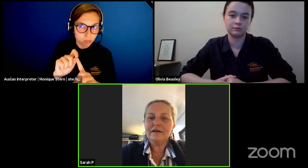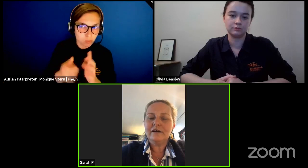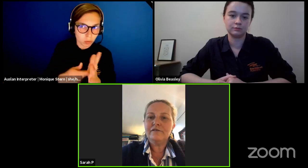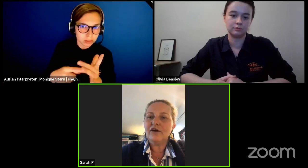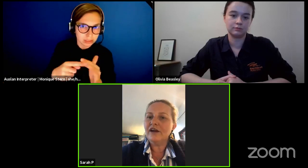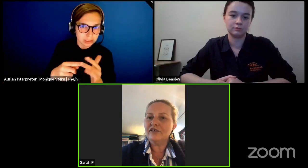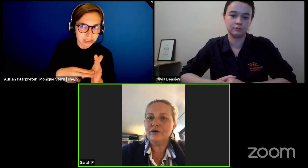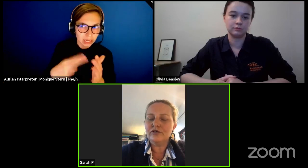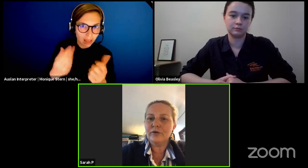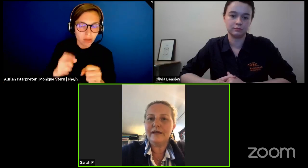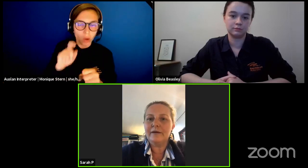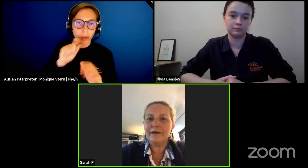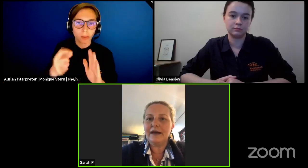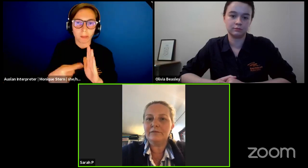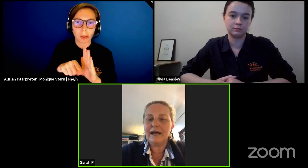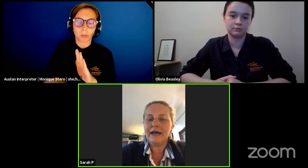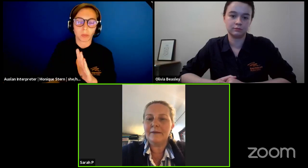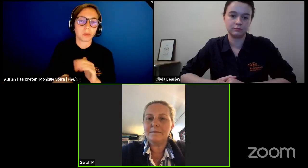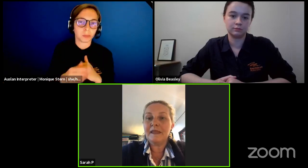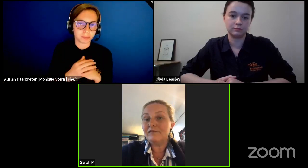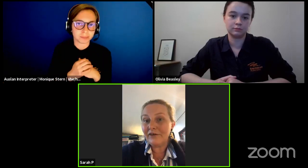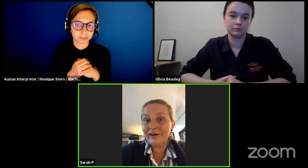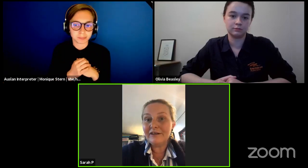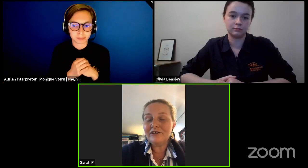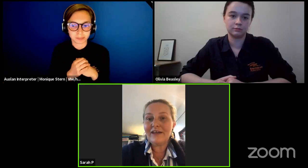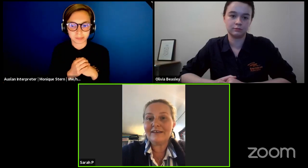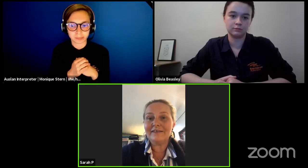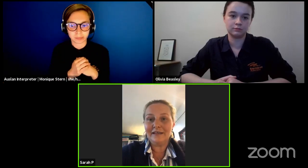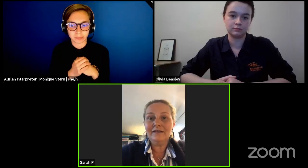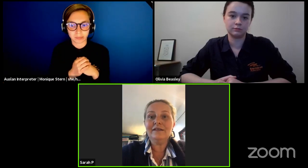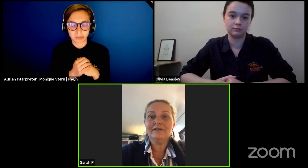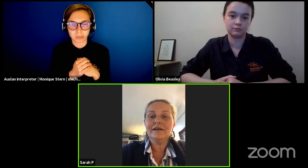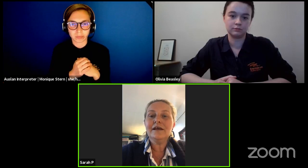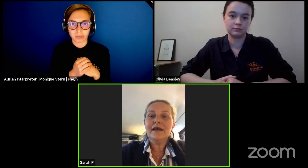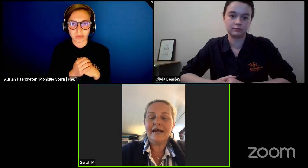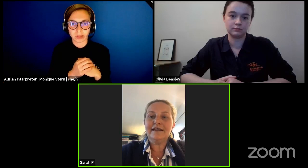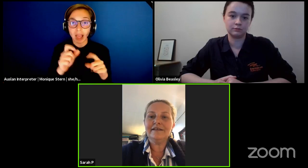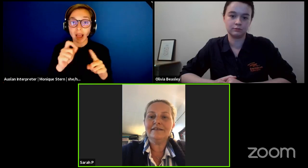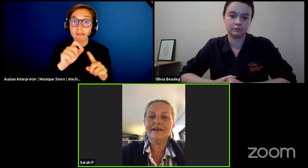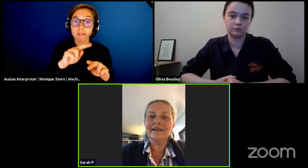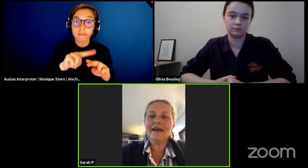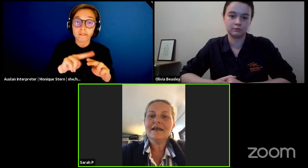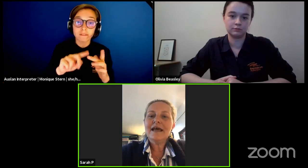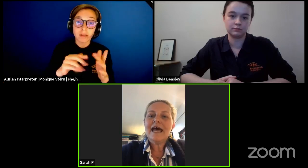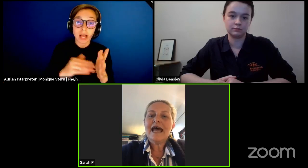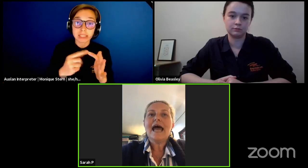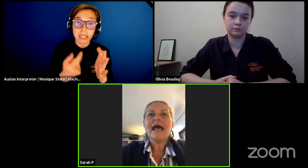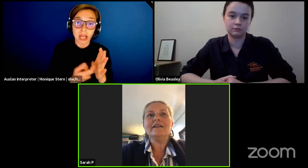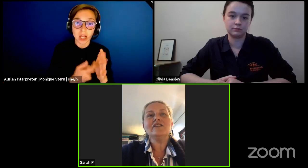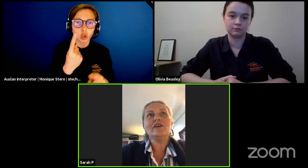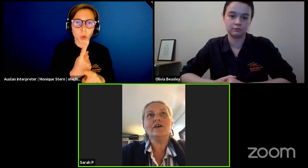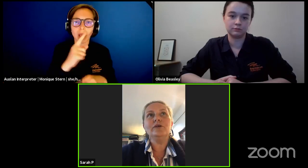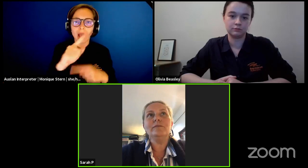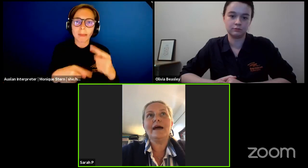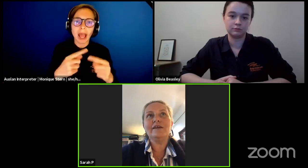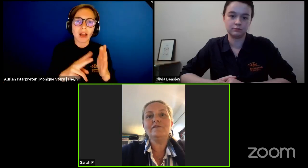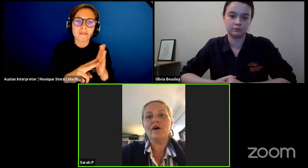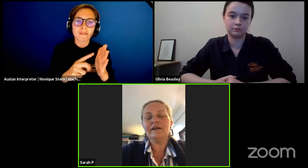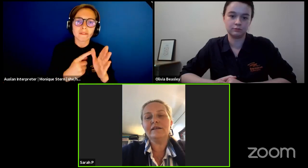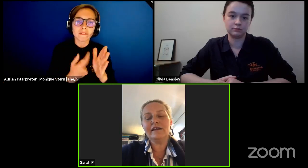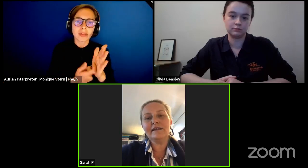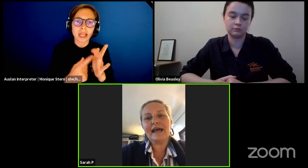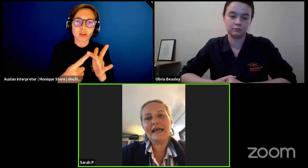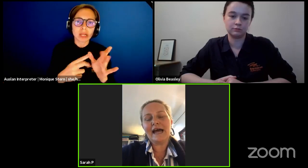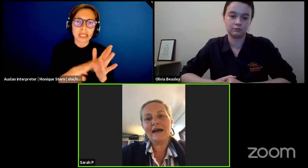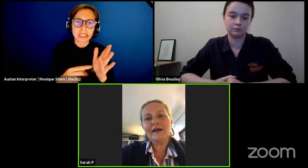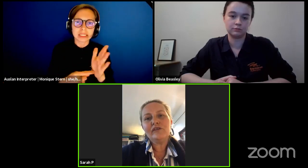that Pfizer are talking about variant vaccines and things like that. And so you may